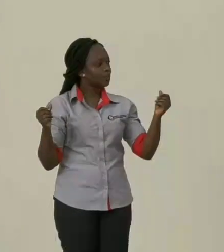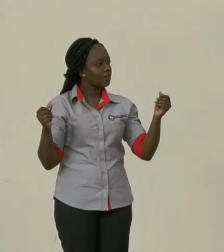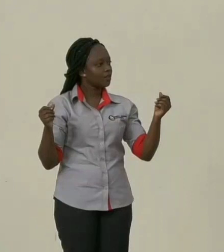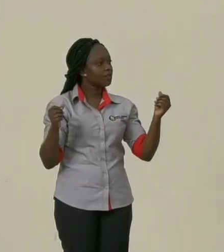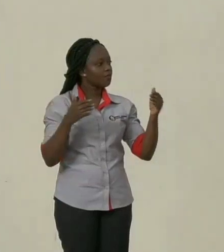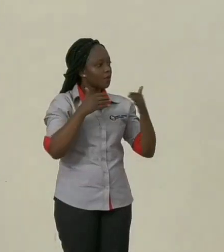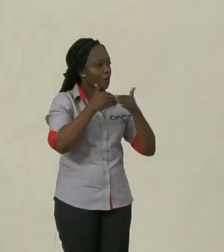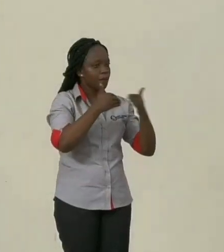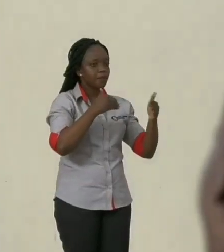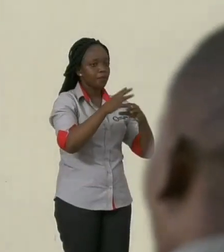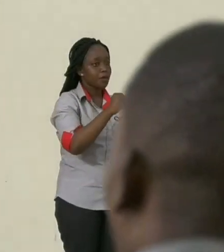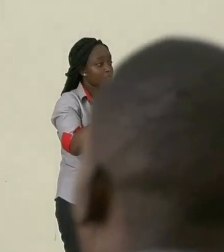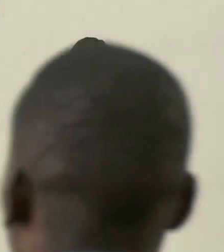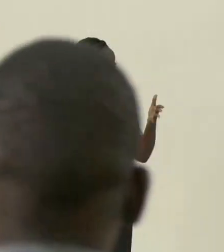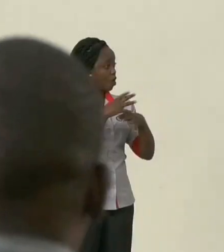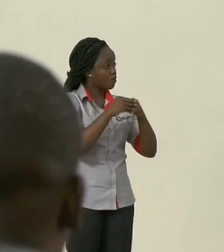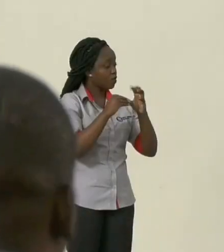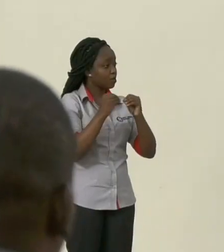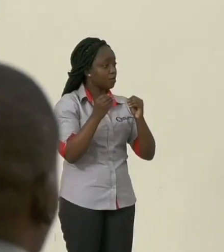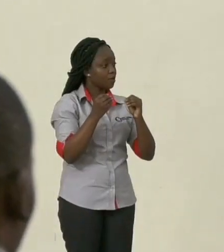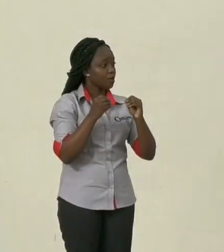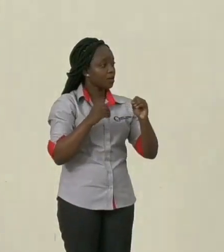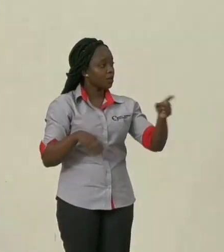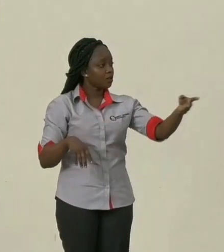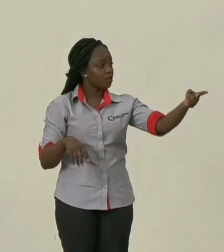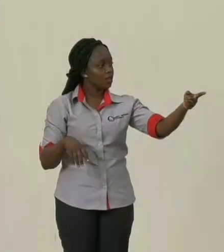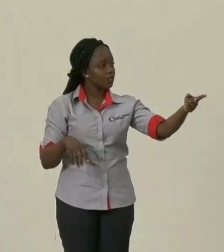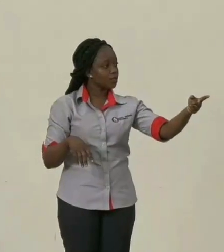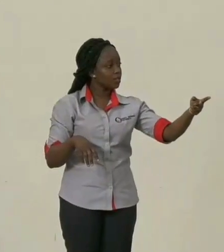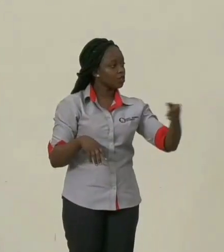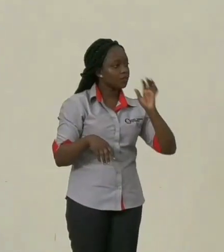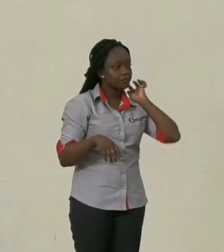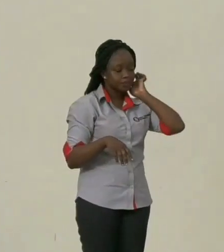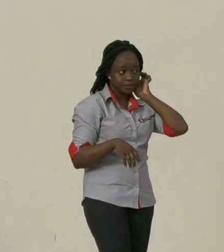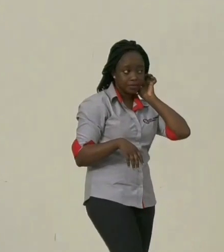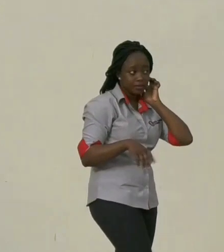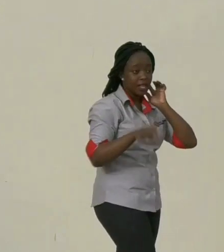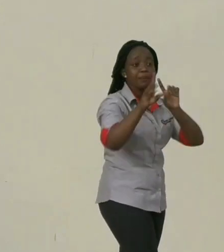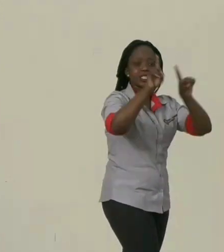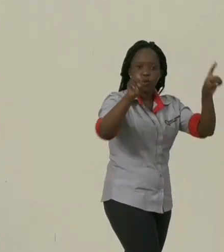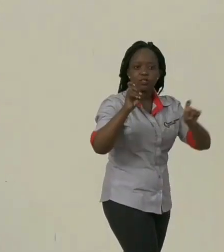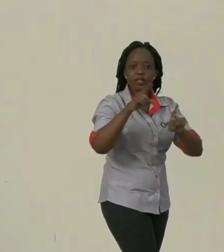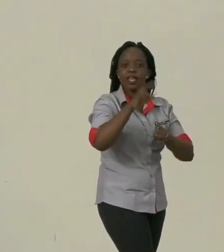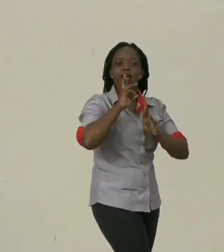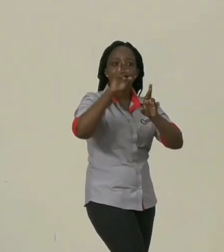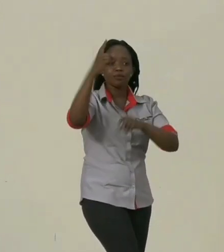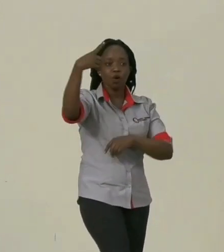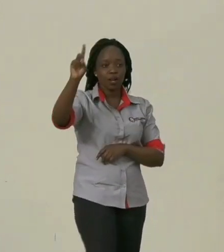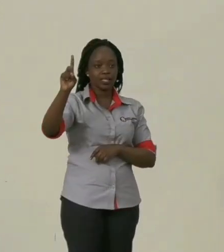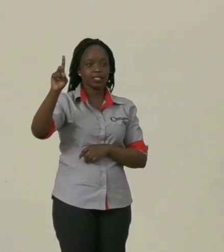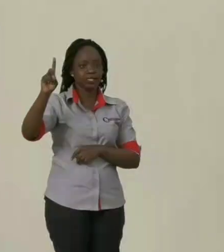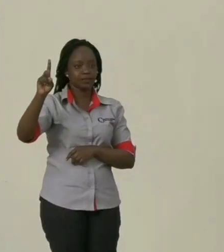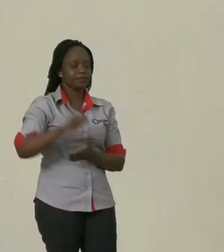Are we comfortable with those responses? Do they make sense? Thank